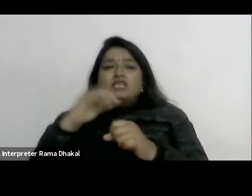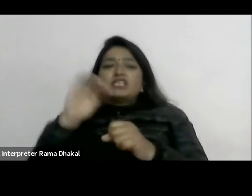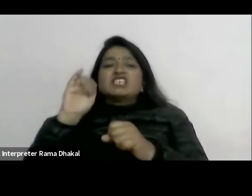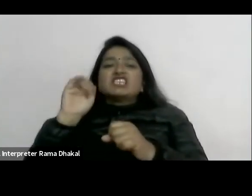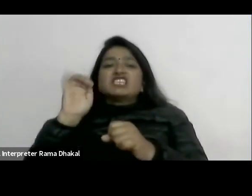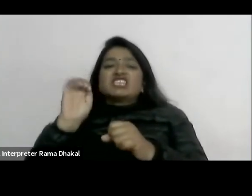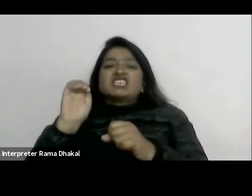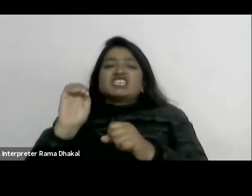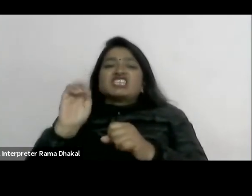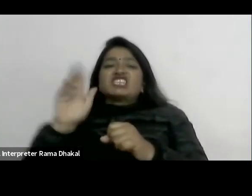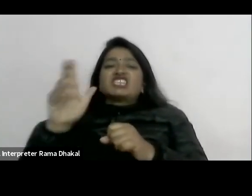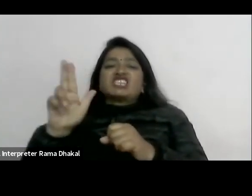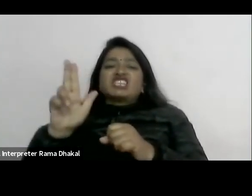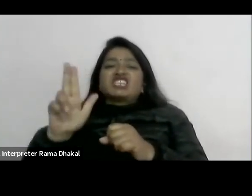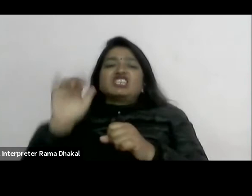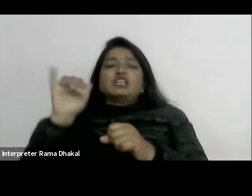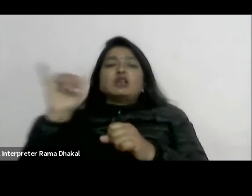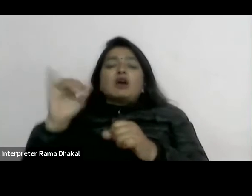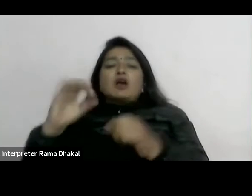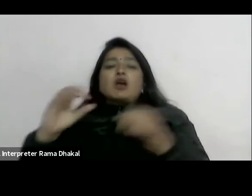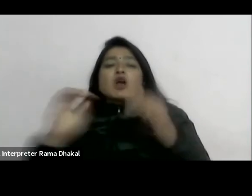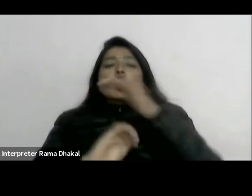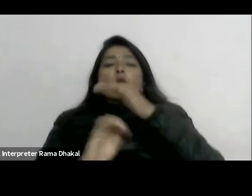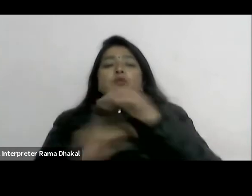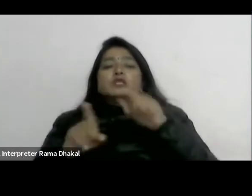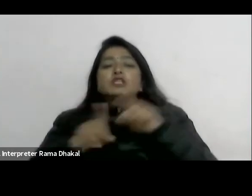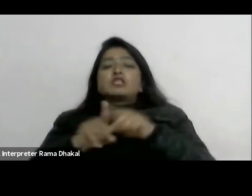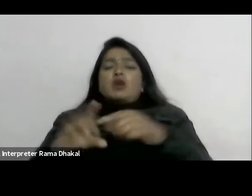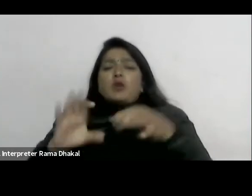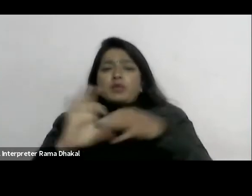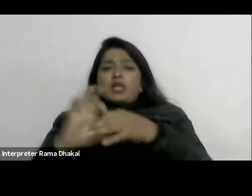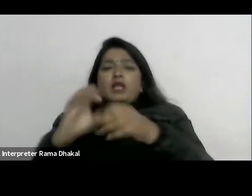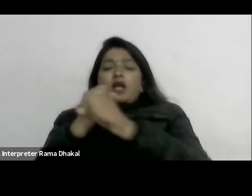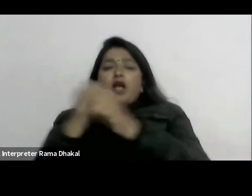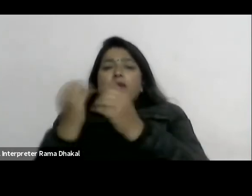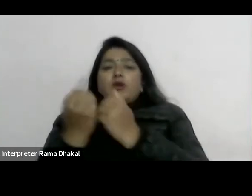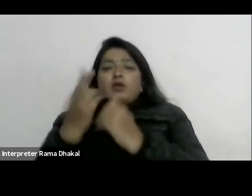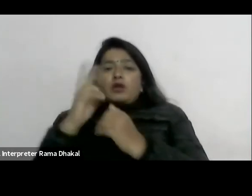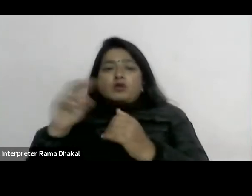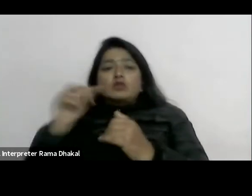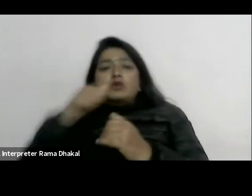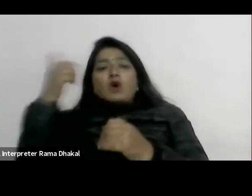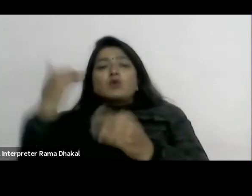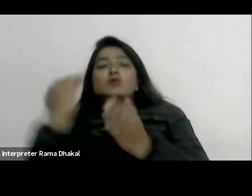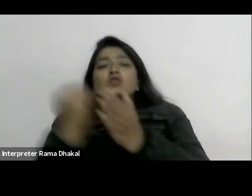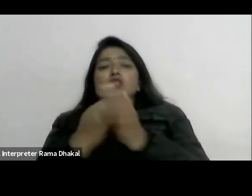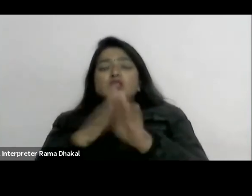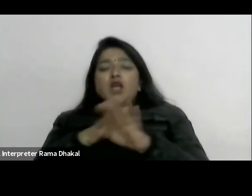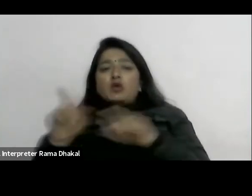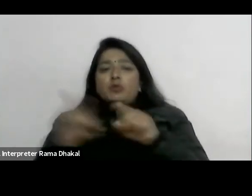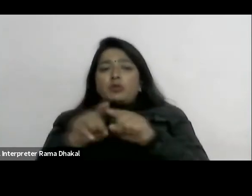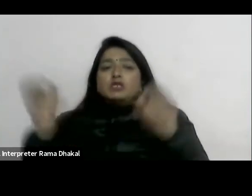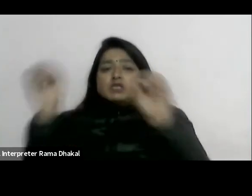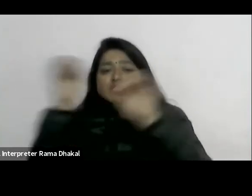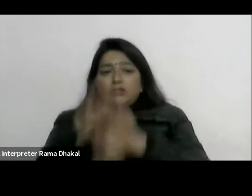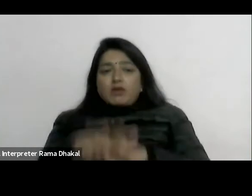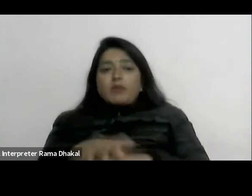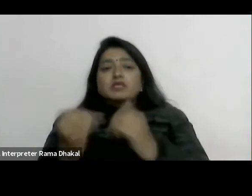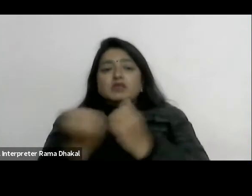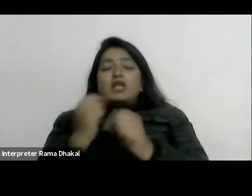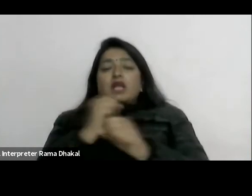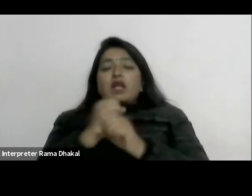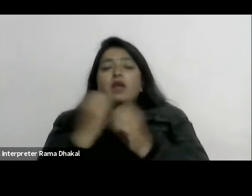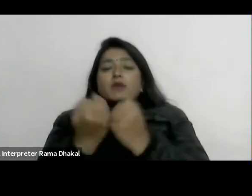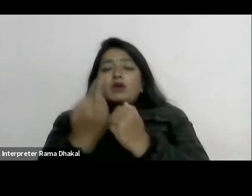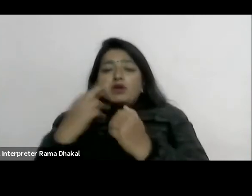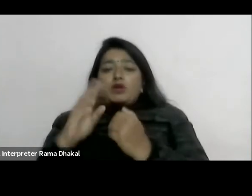38. We made various submissions collectively with other organizations and on our own. And most